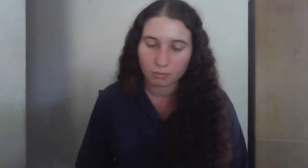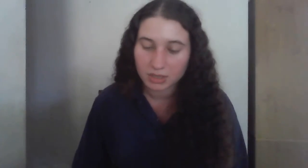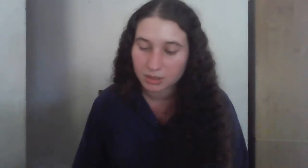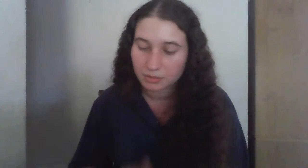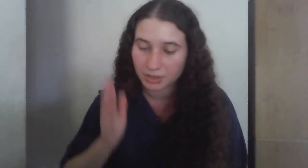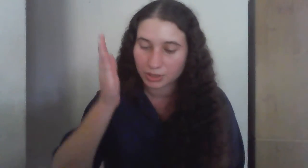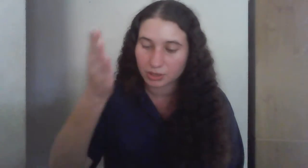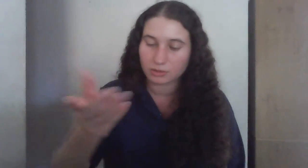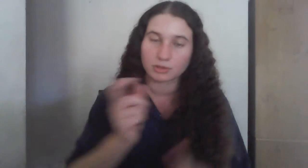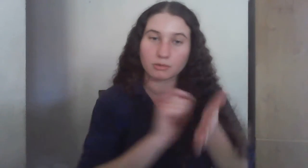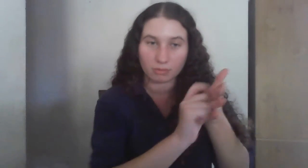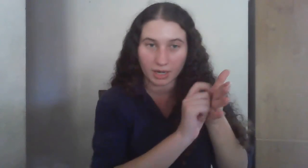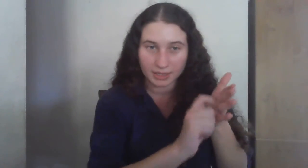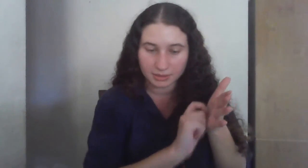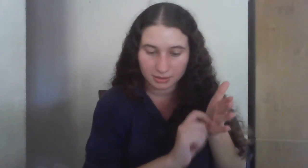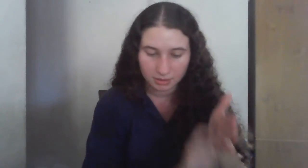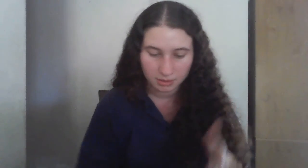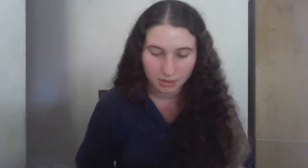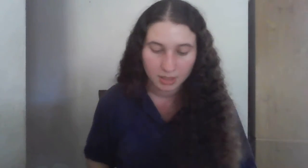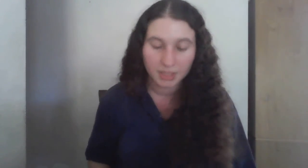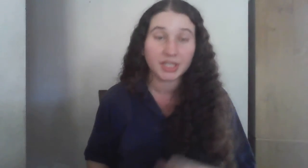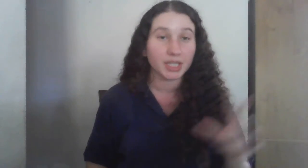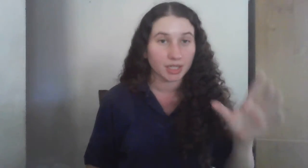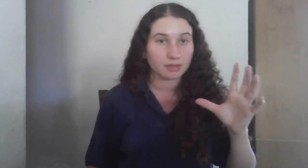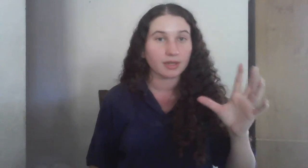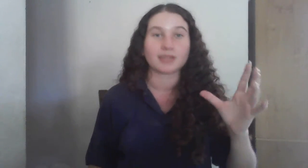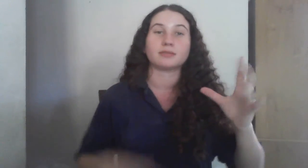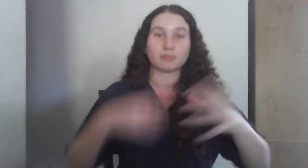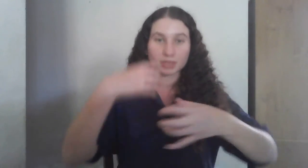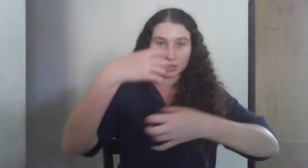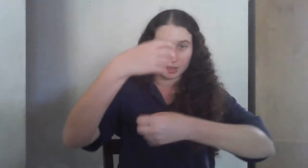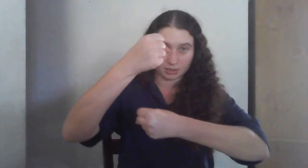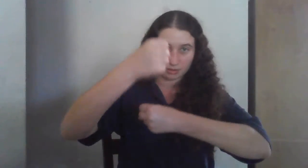We already showed you. Right. Year, as in 1 year.